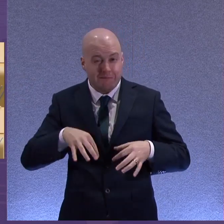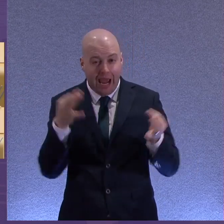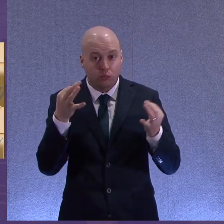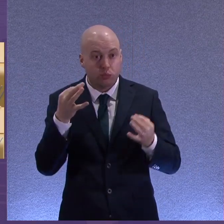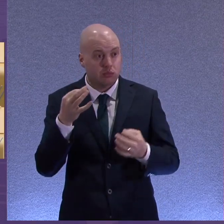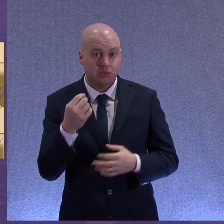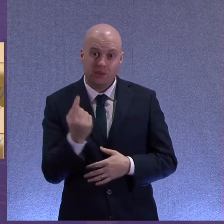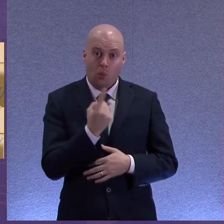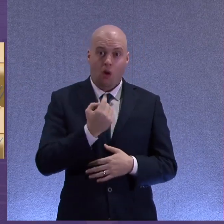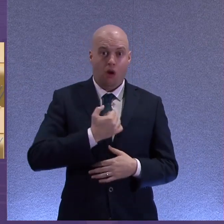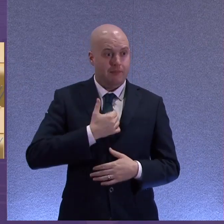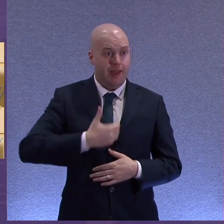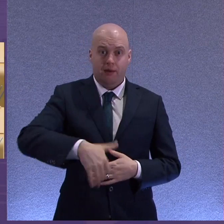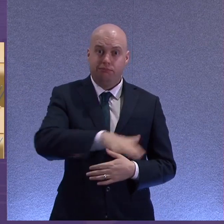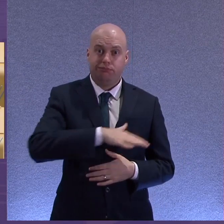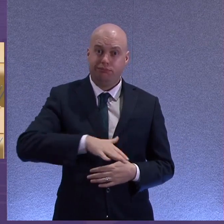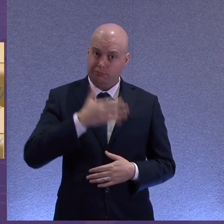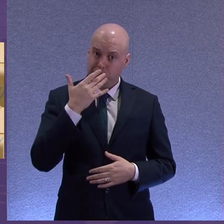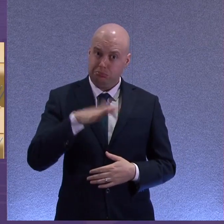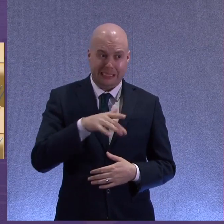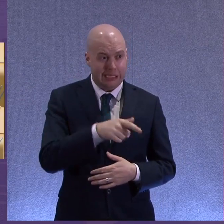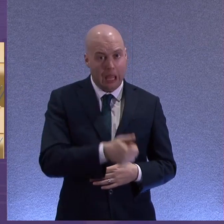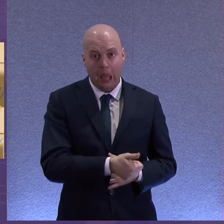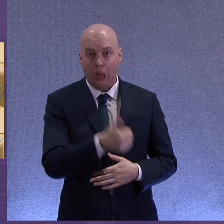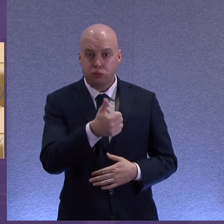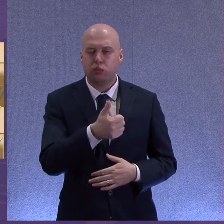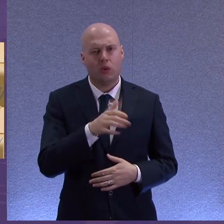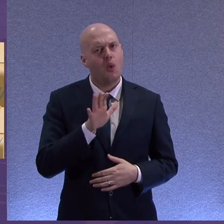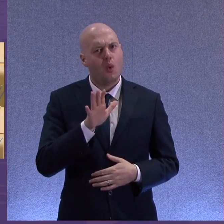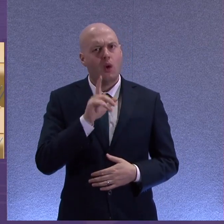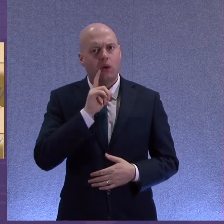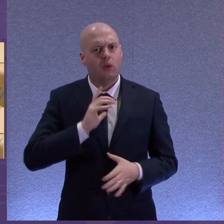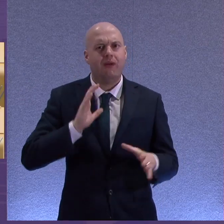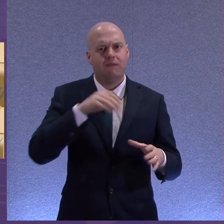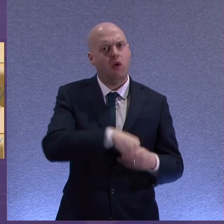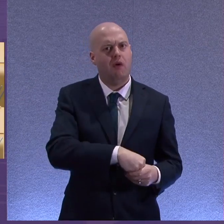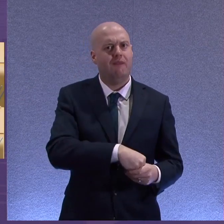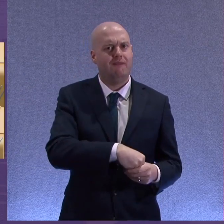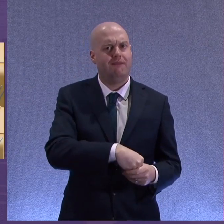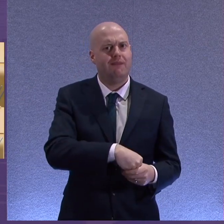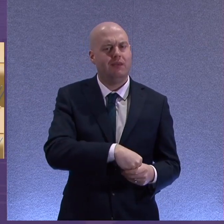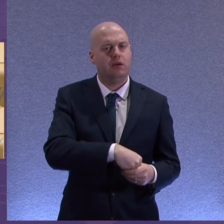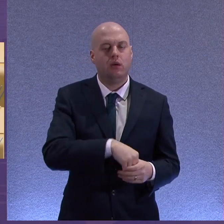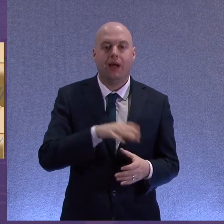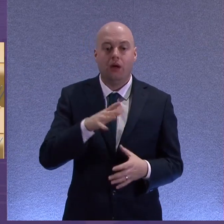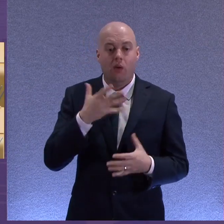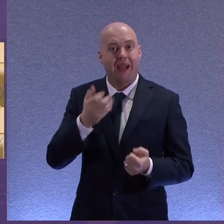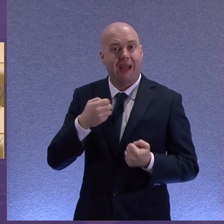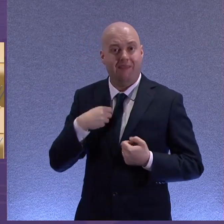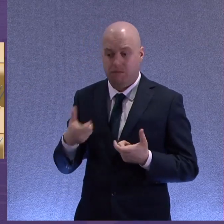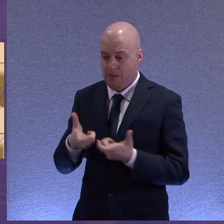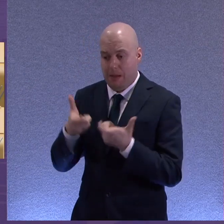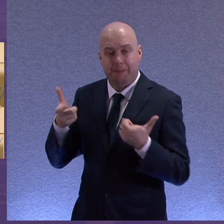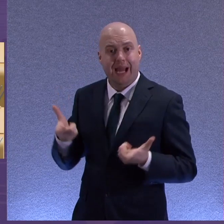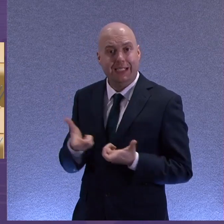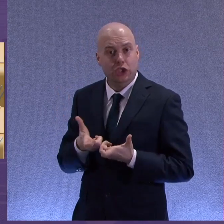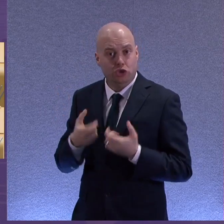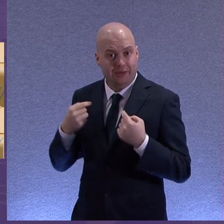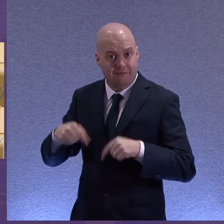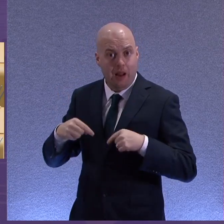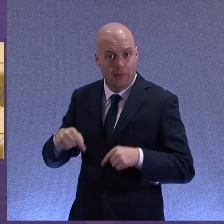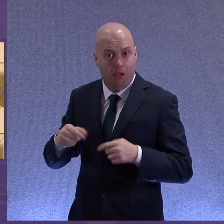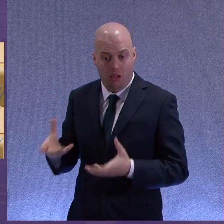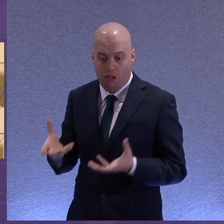going to take forward the legislative packages. Now, there's old version. Tennessee, assured and short assured, has 17 clauses. The new one